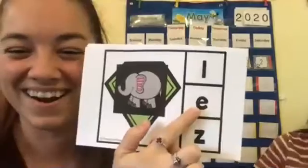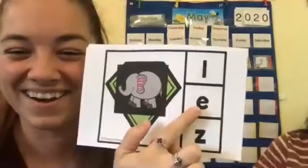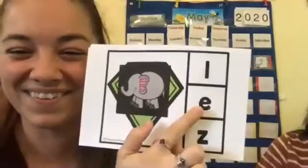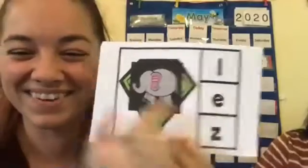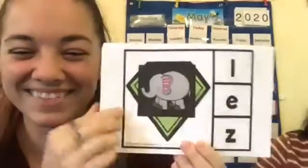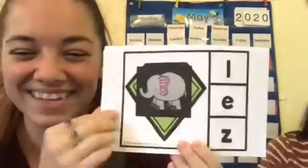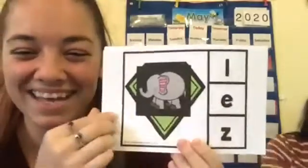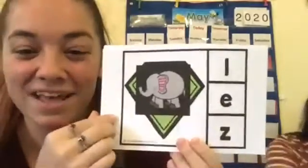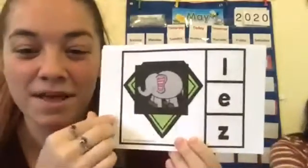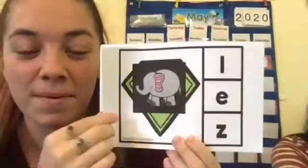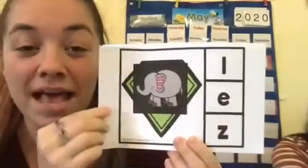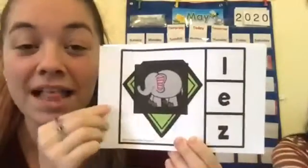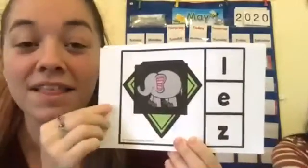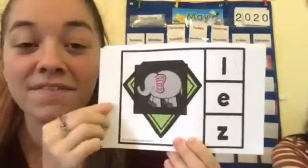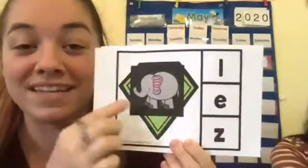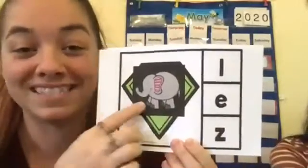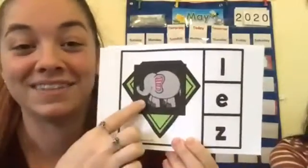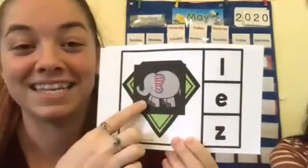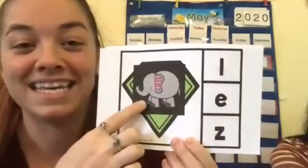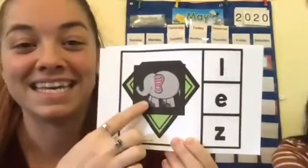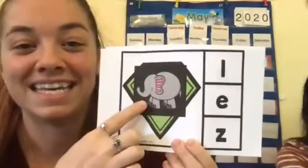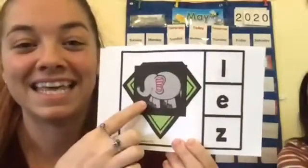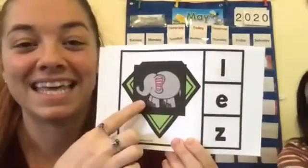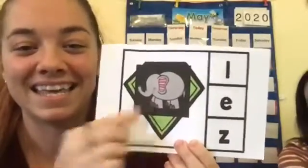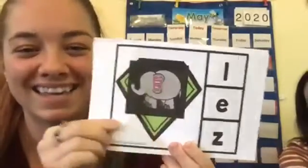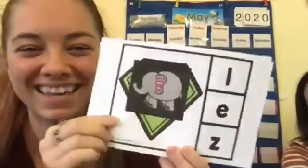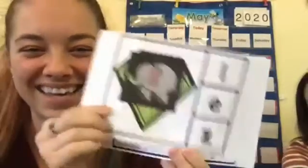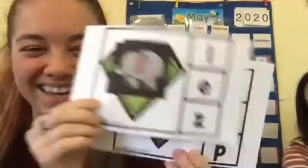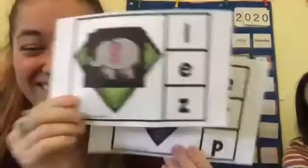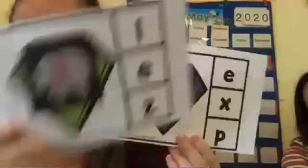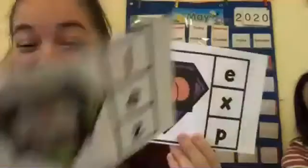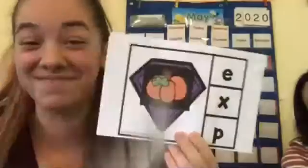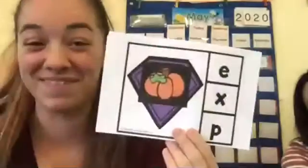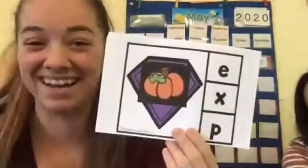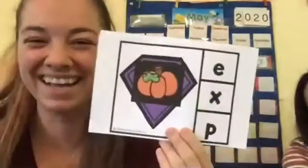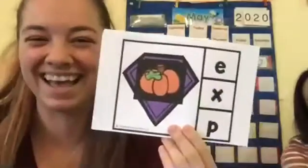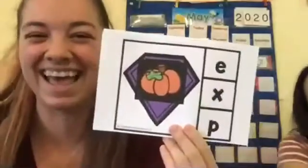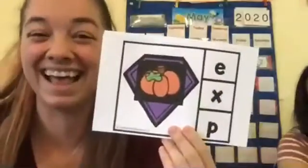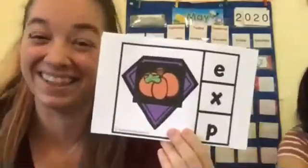before doing it. Elephant starts with an E. We're going to move on. Elephant.